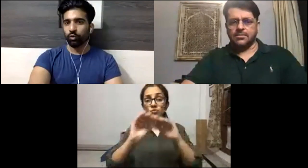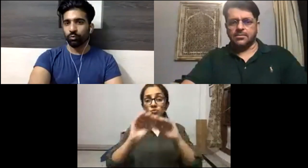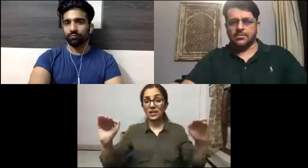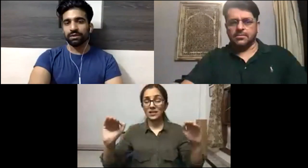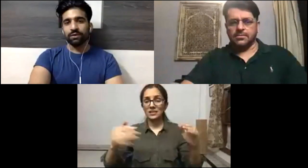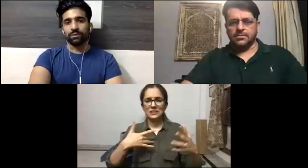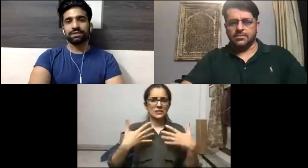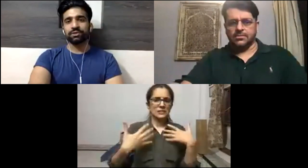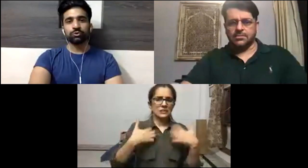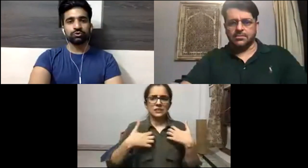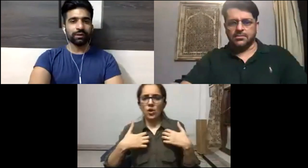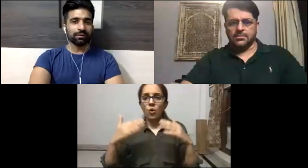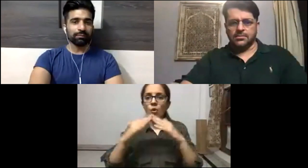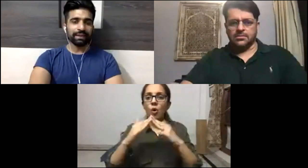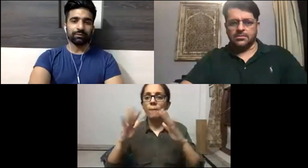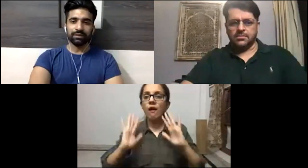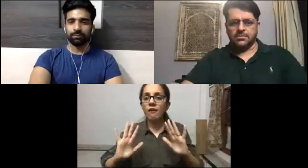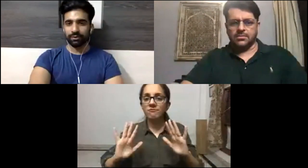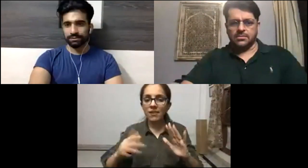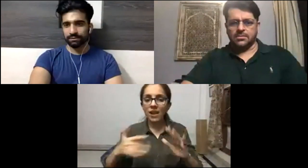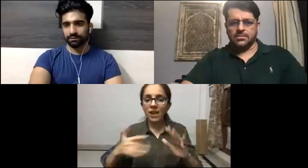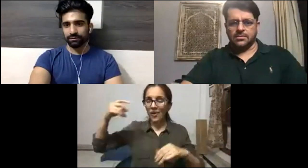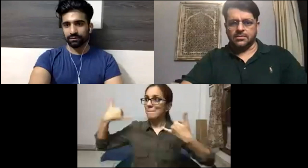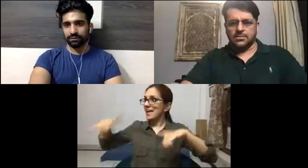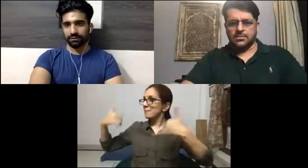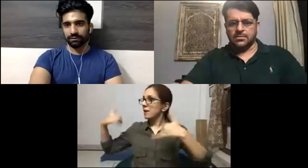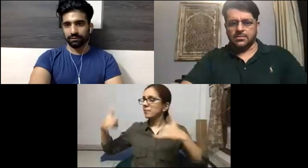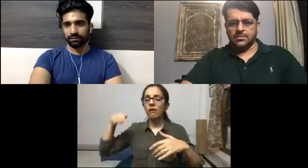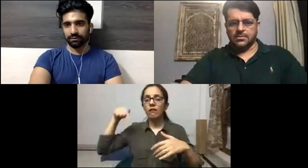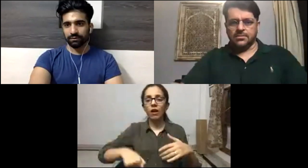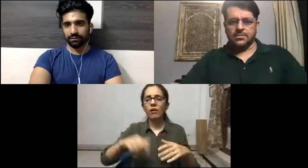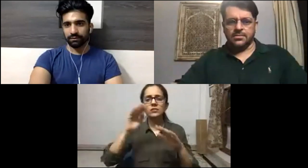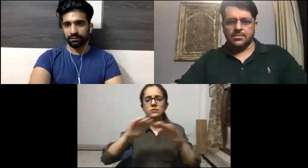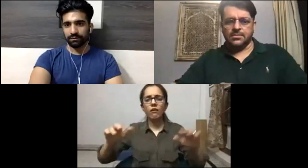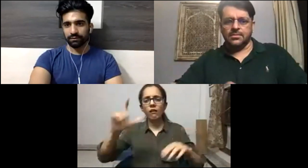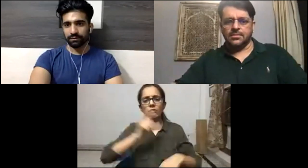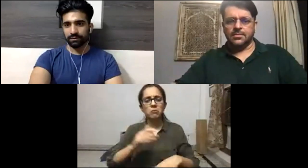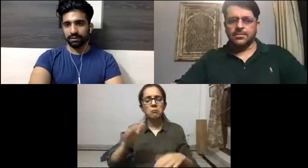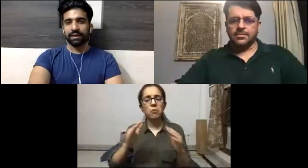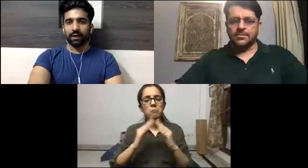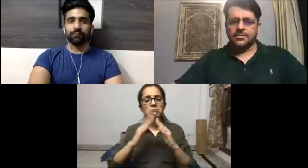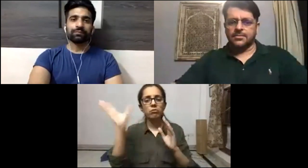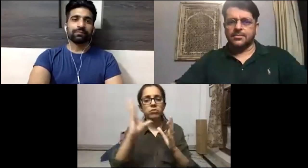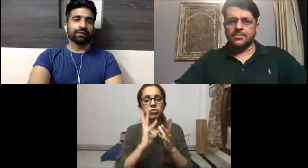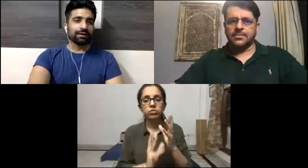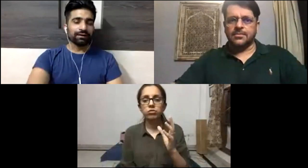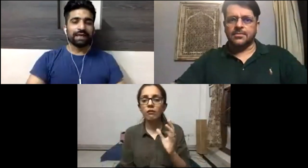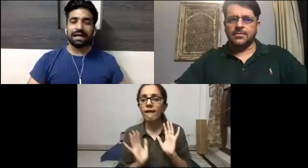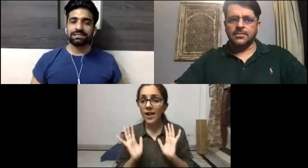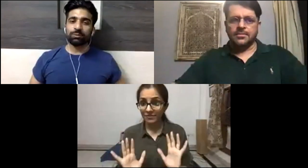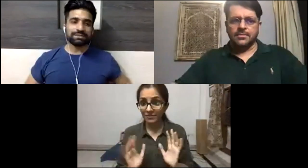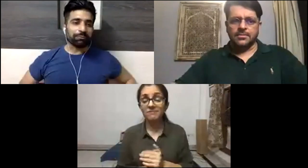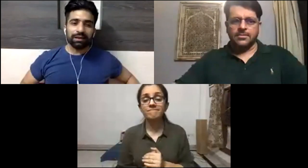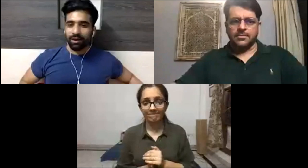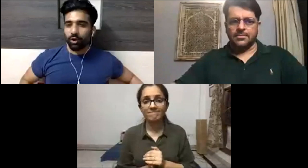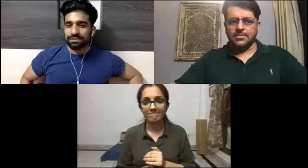rush at home, which they used to get in playing with their peers? Now, the answer